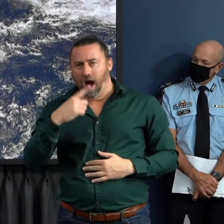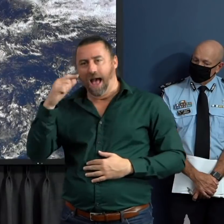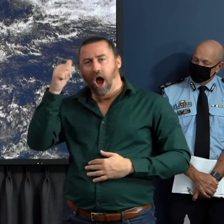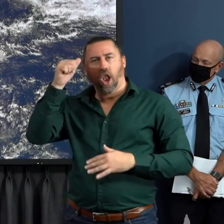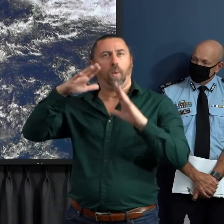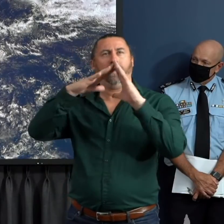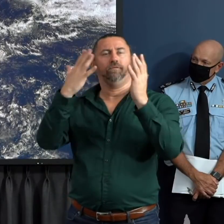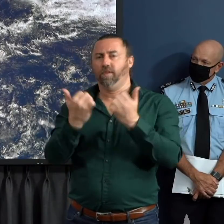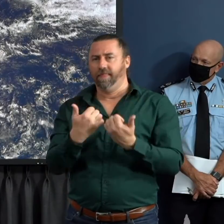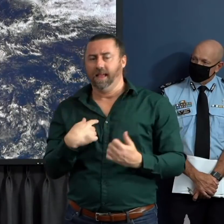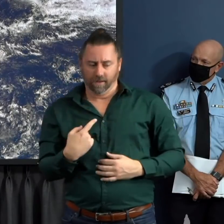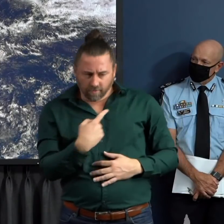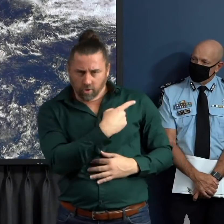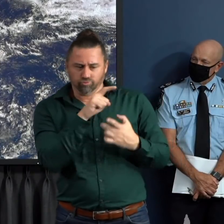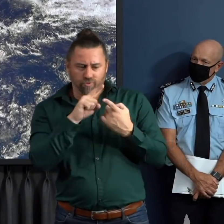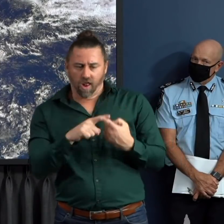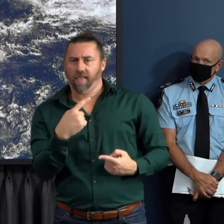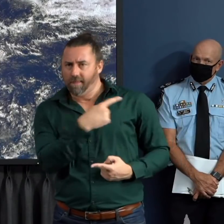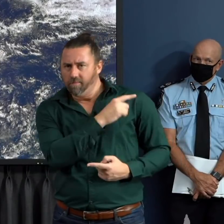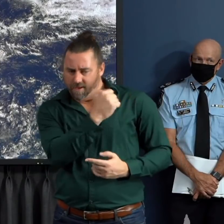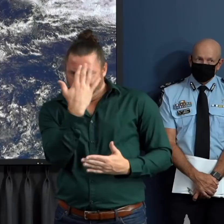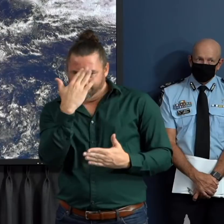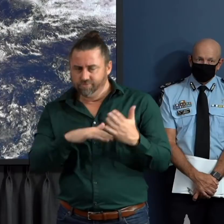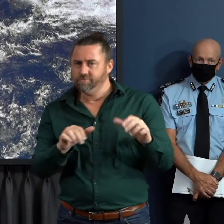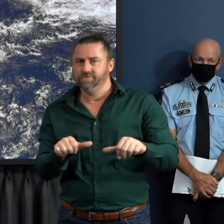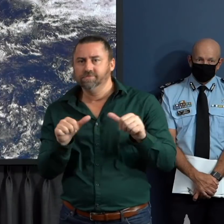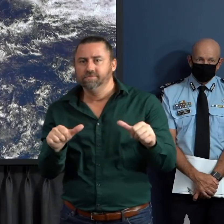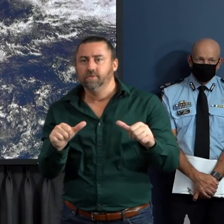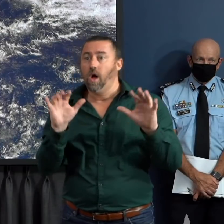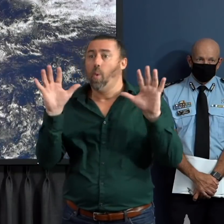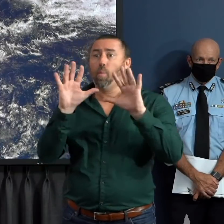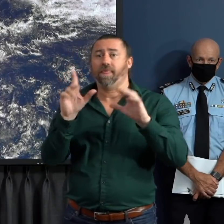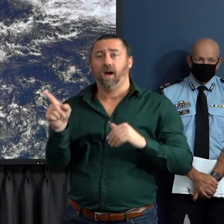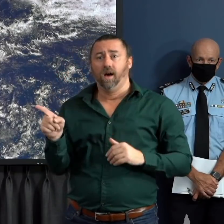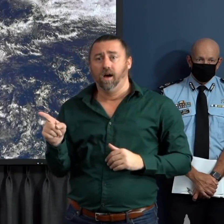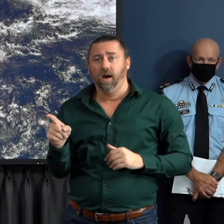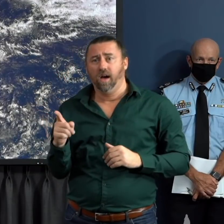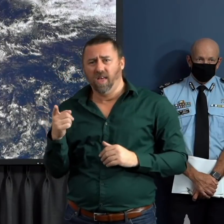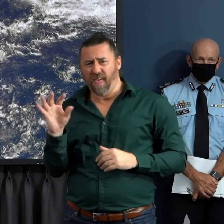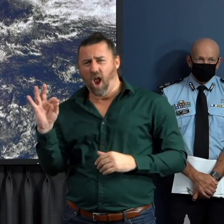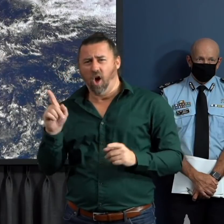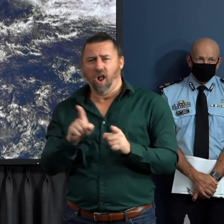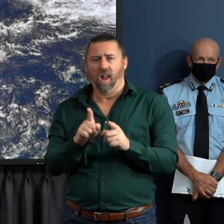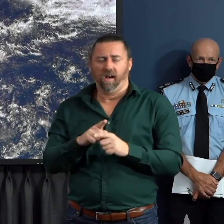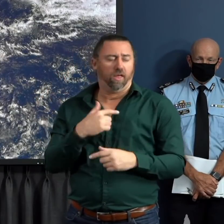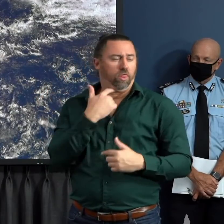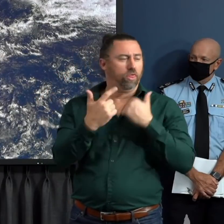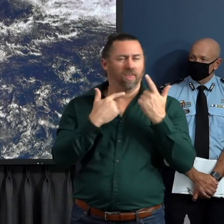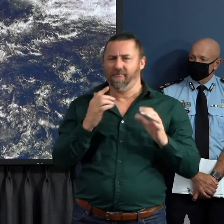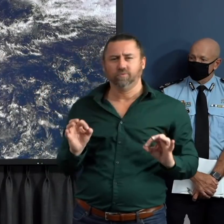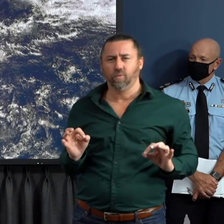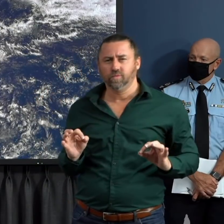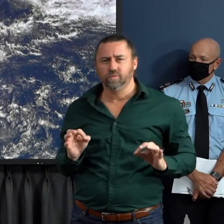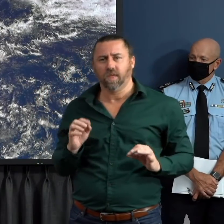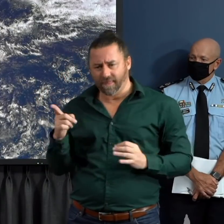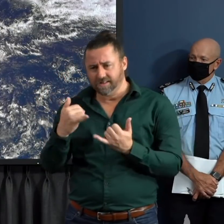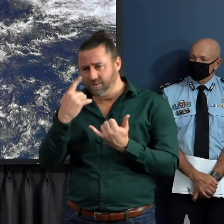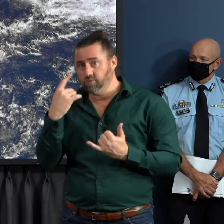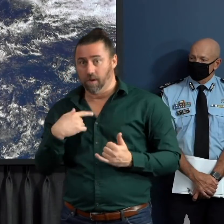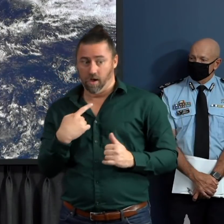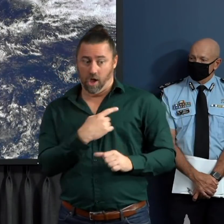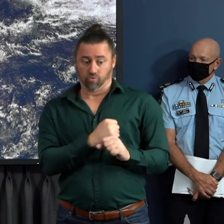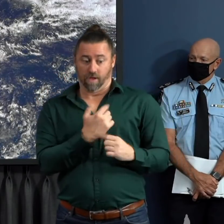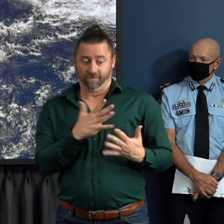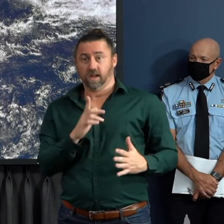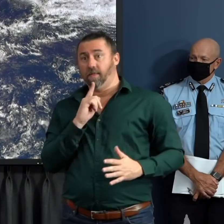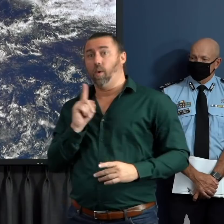coming from the Bureau. And, the Bureau, I believe, is trying to do the best it possibly can. I'll let Graham finish, and then we really have to go and